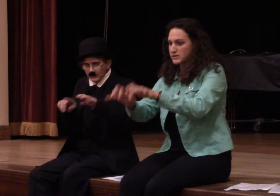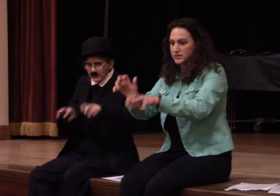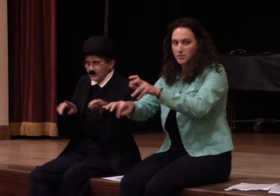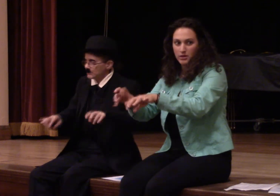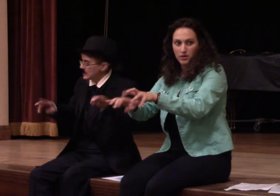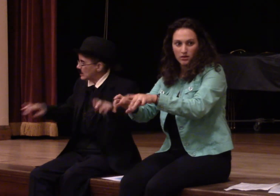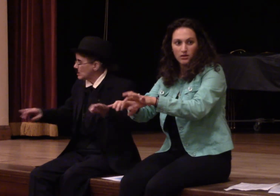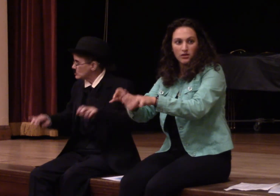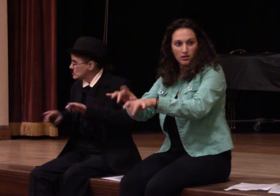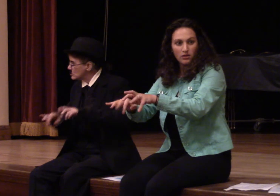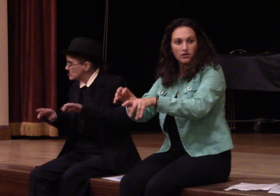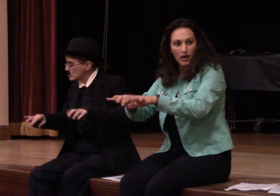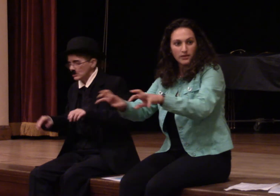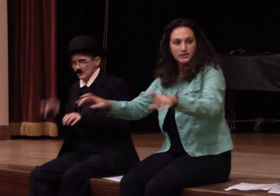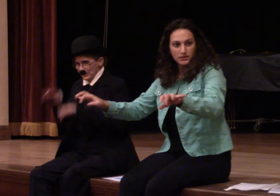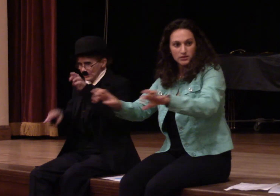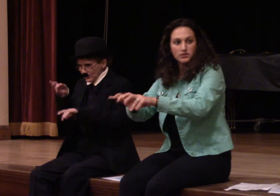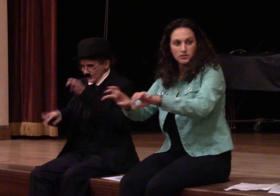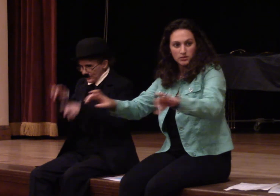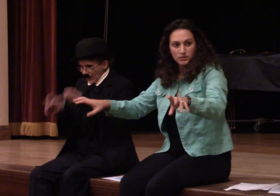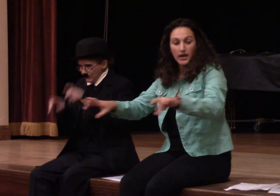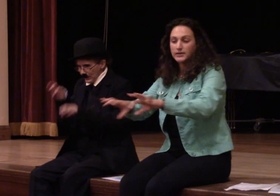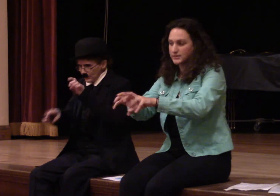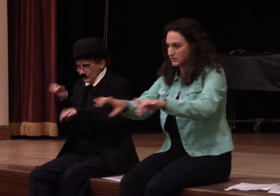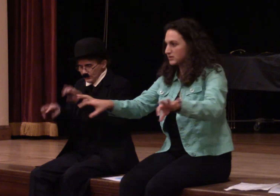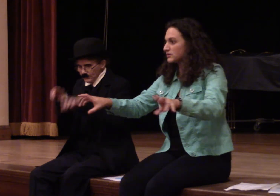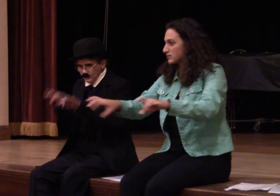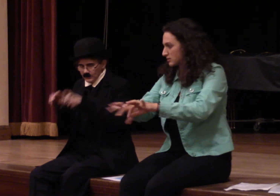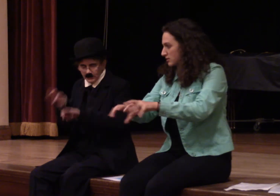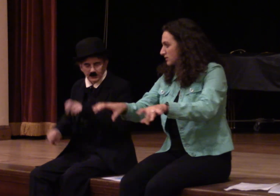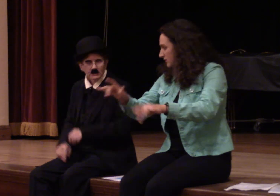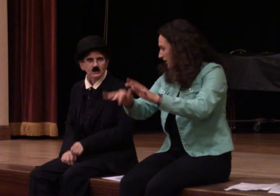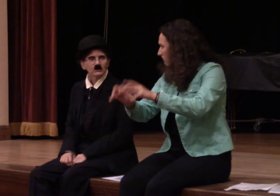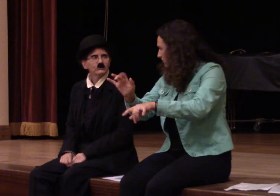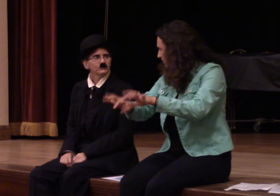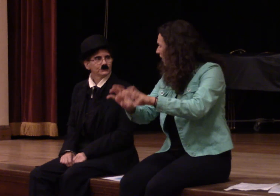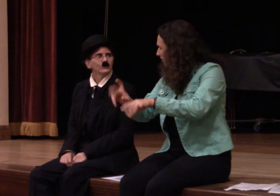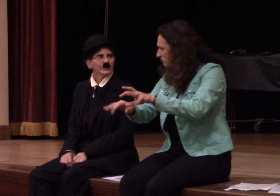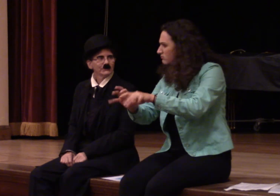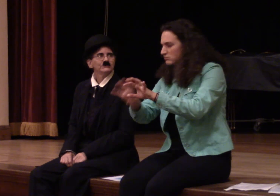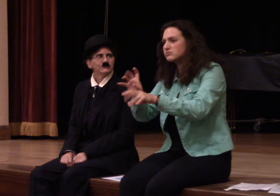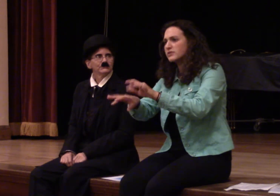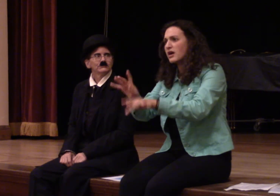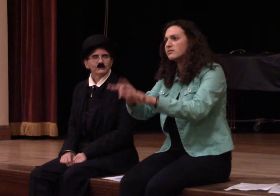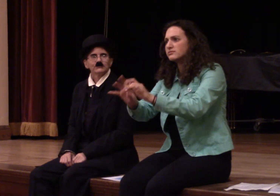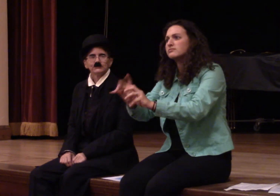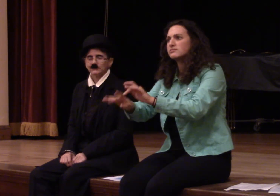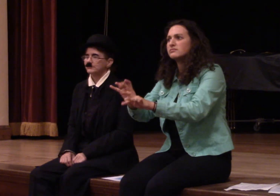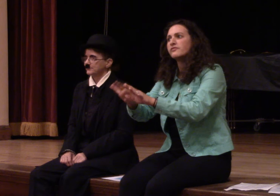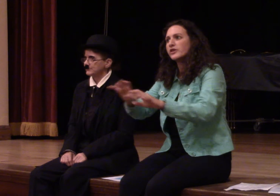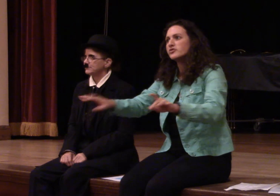that musical and computer, keyboard? Yes. typing. Yep. Yeah. How do you say